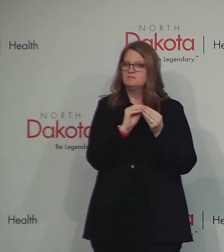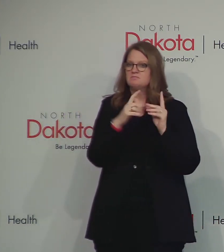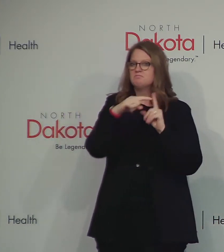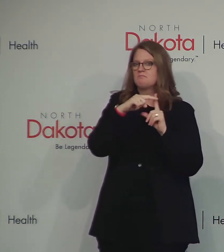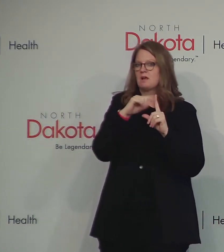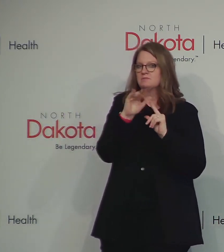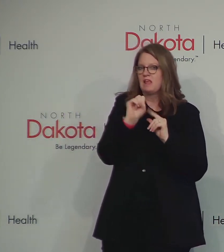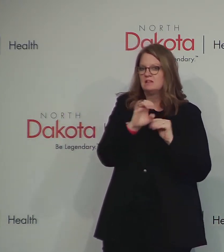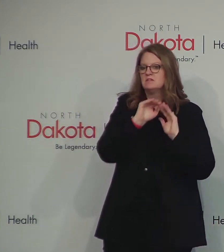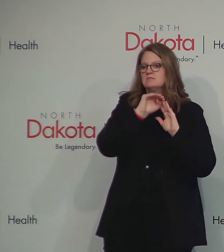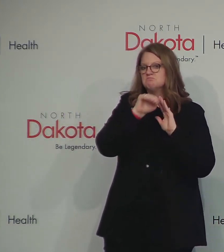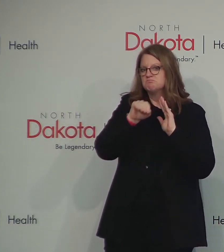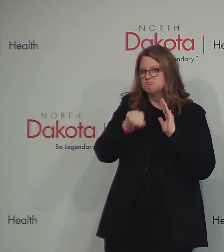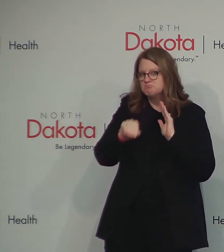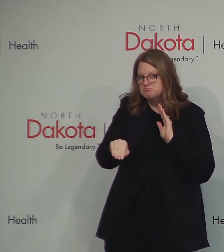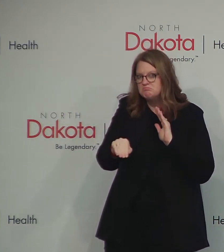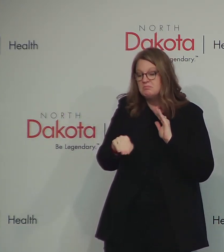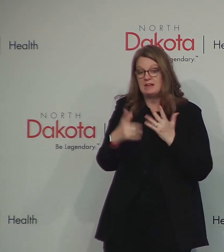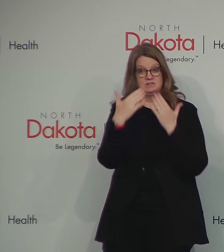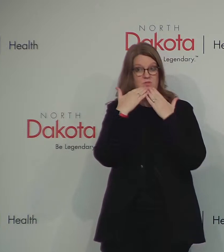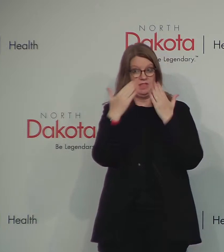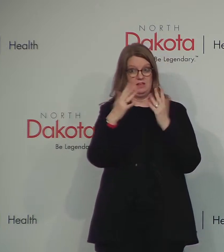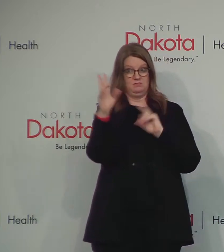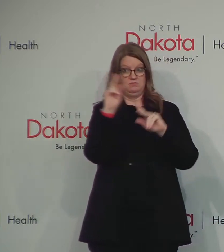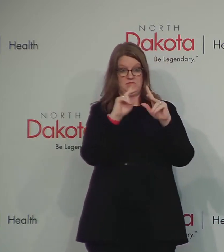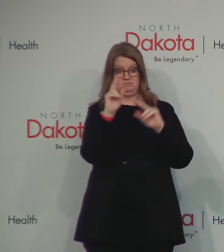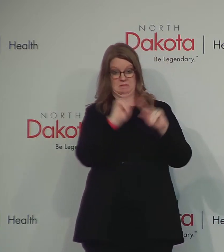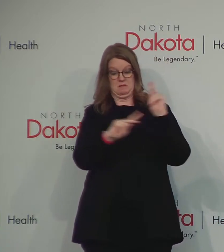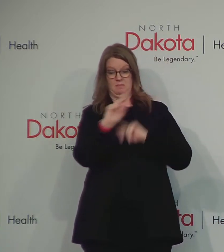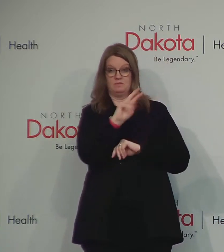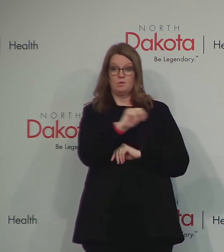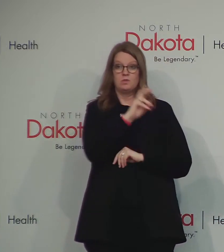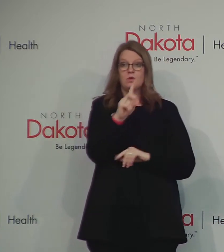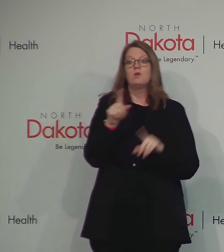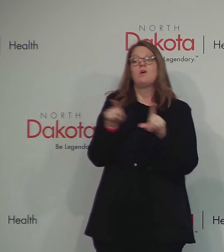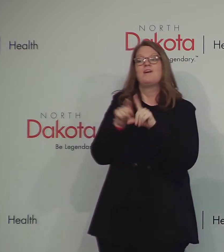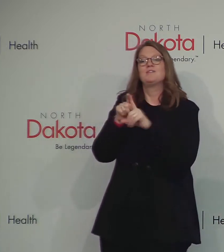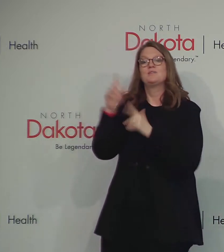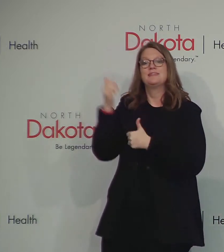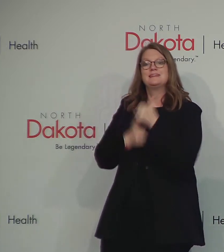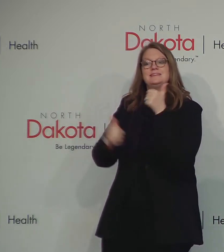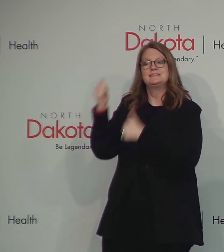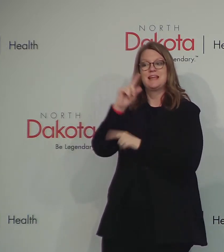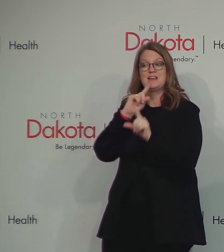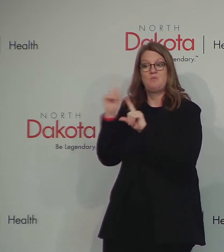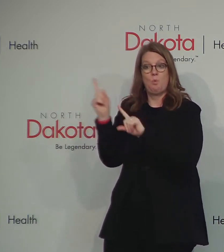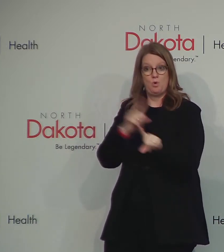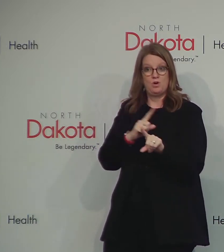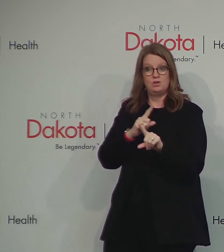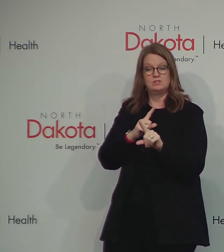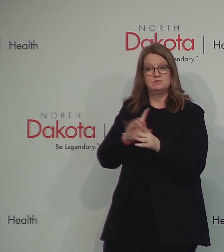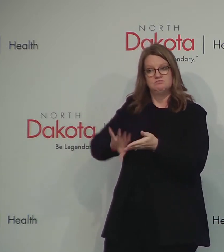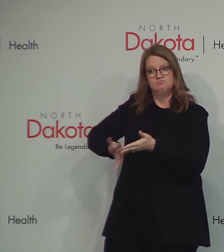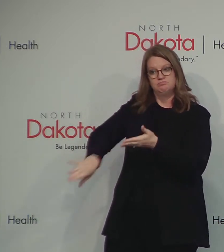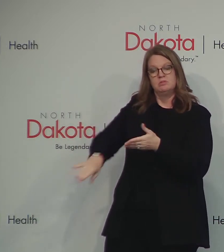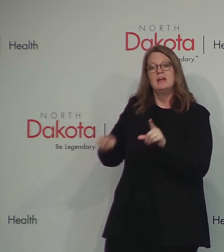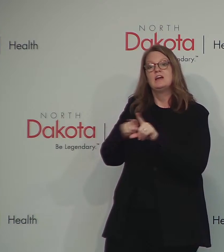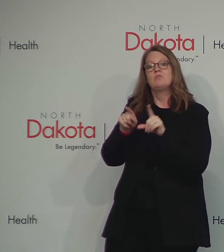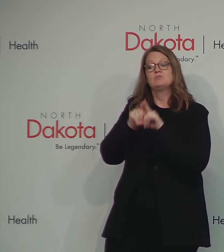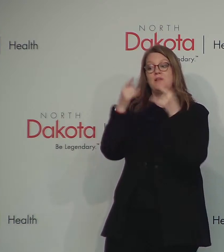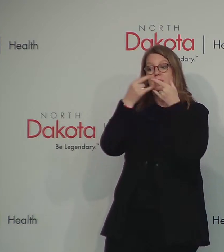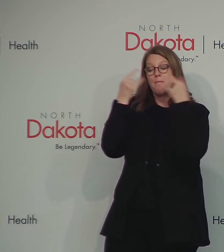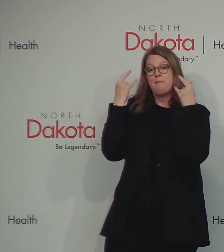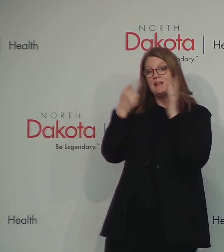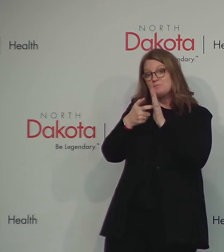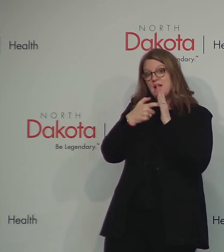by North Dakotans. We also lifted a number of executive orders, and the state health officer mask mandate expired since